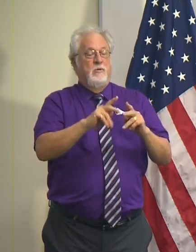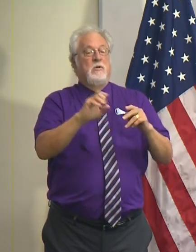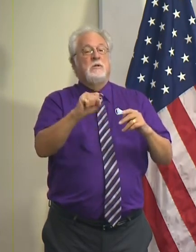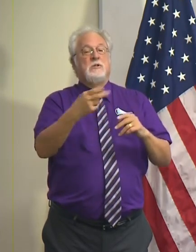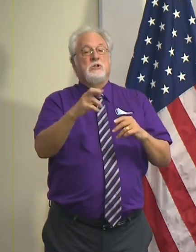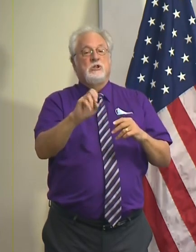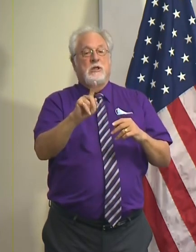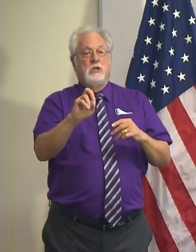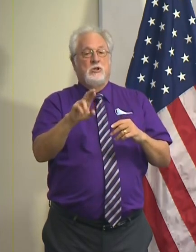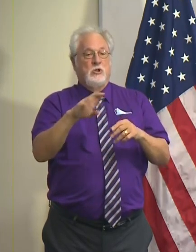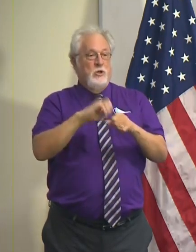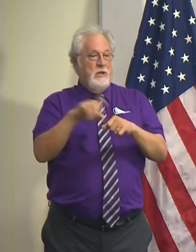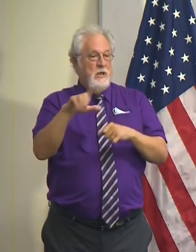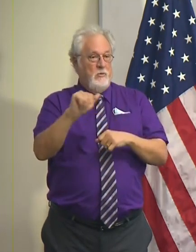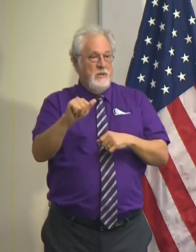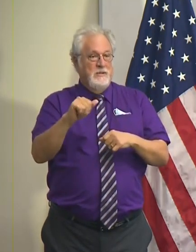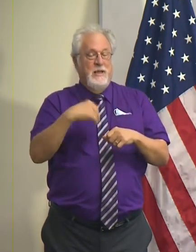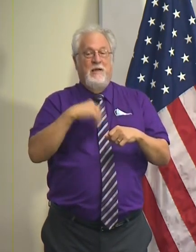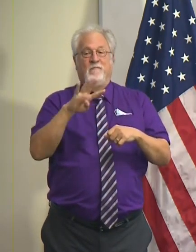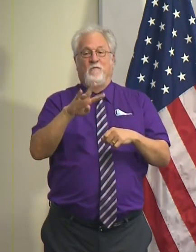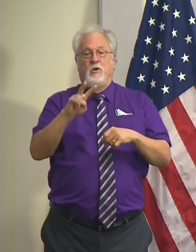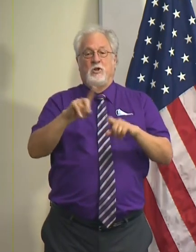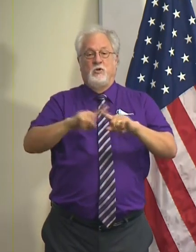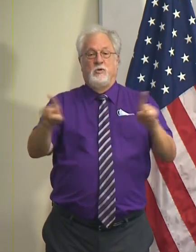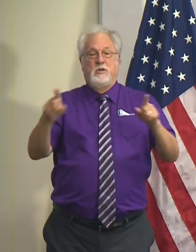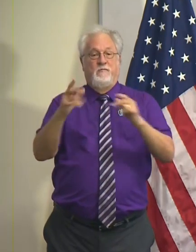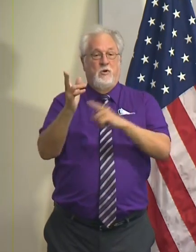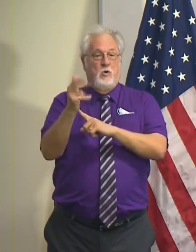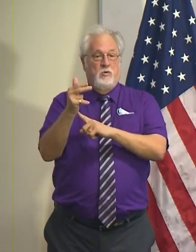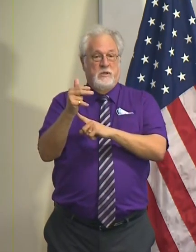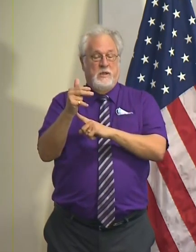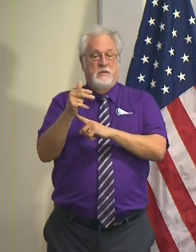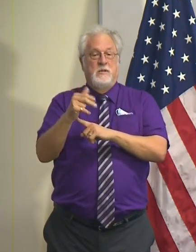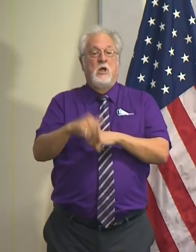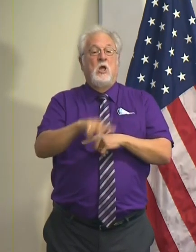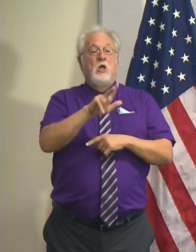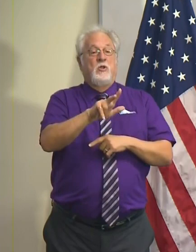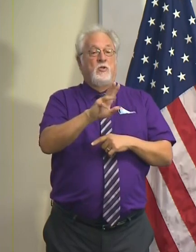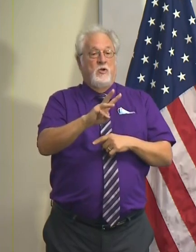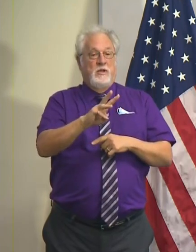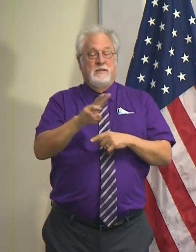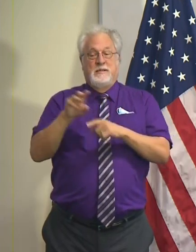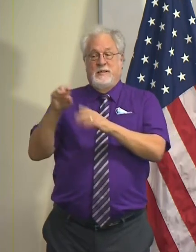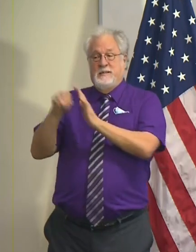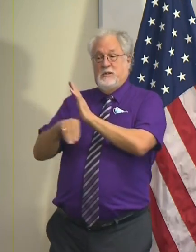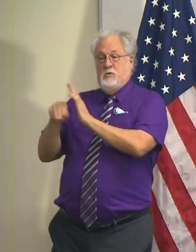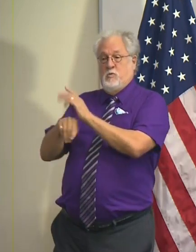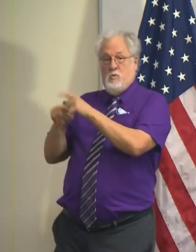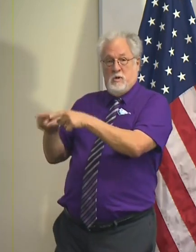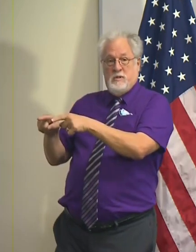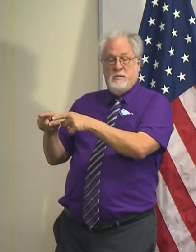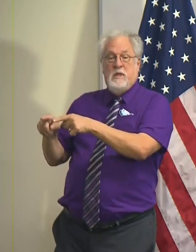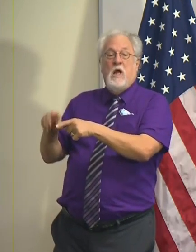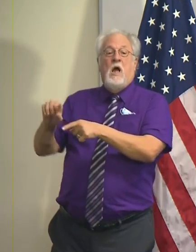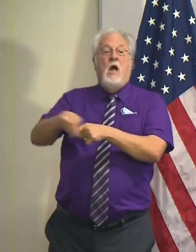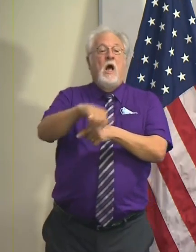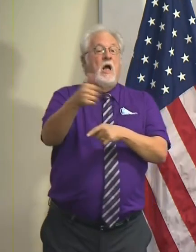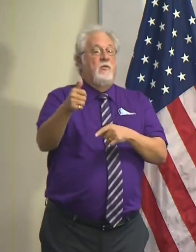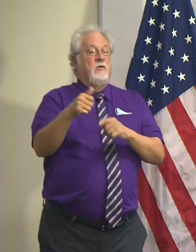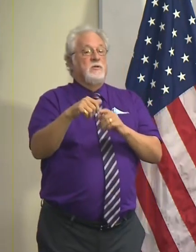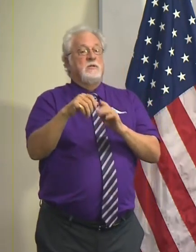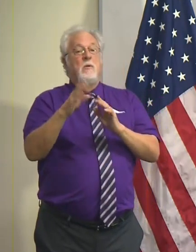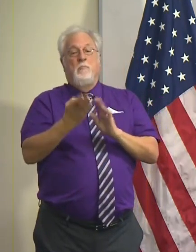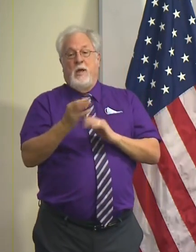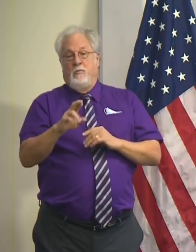sheltered in the state of Louisiana at 42 hotels, 36 of which are in New Orleans. The others are